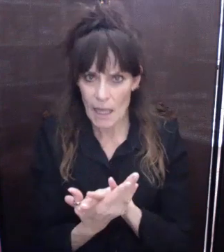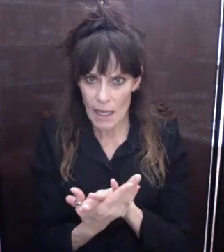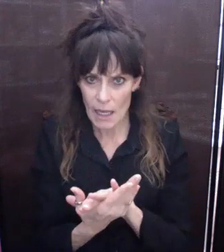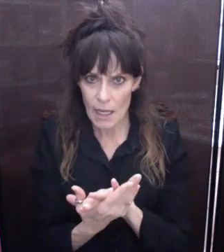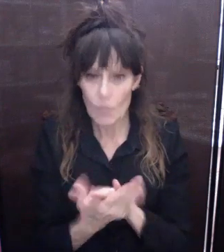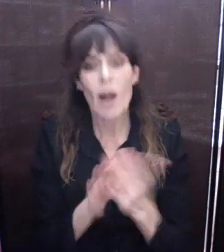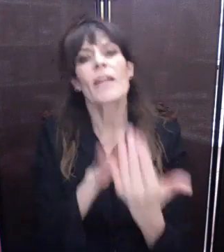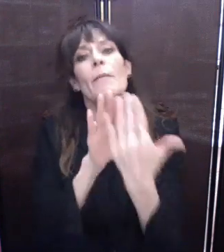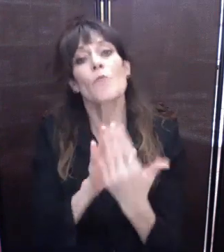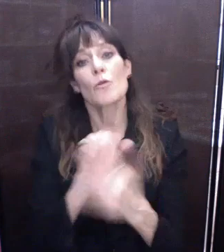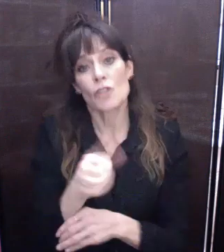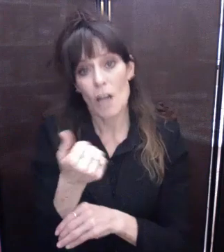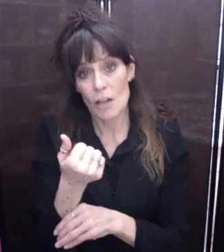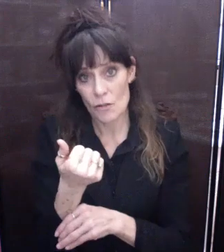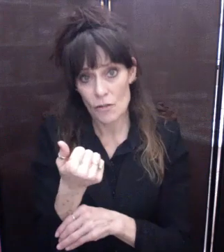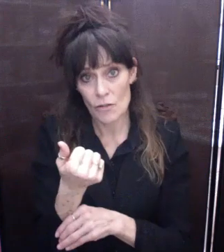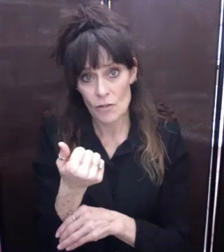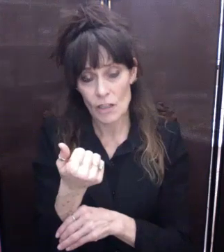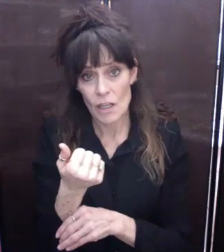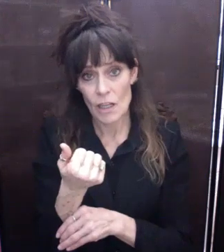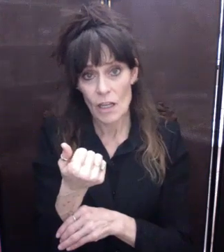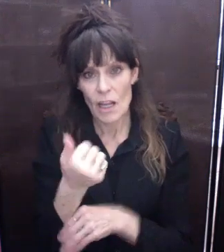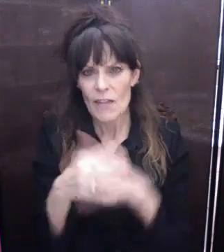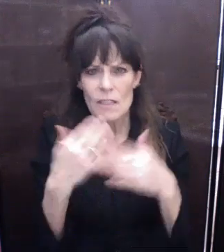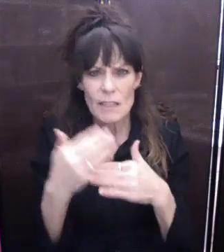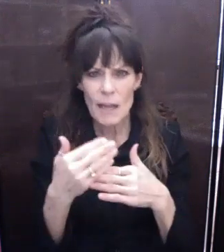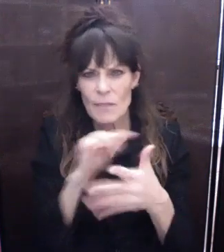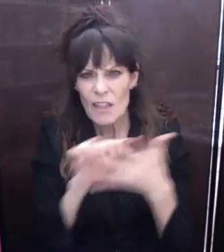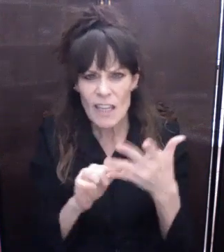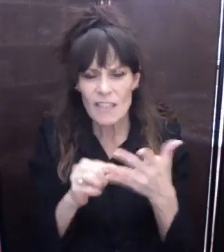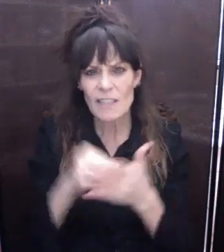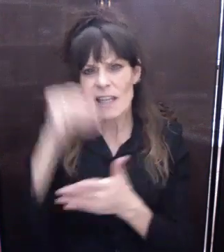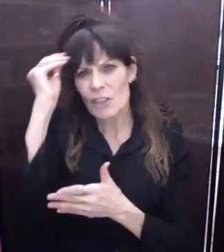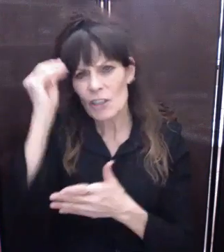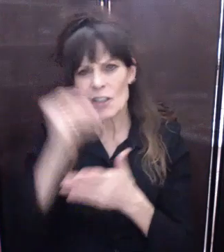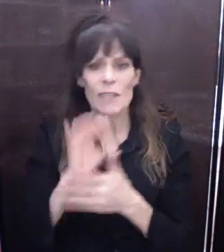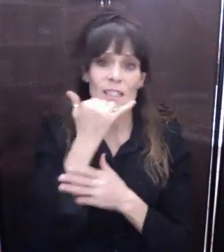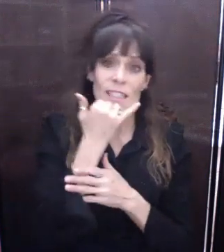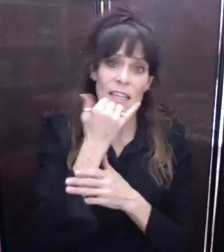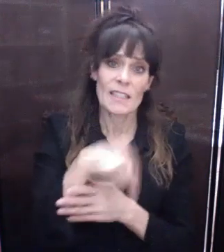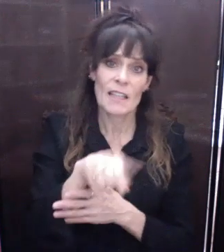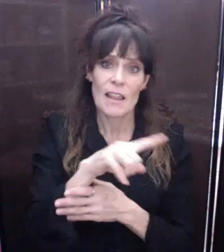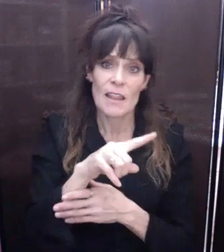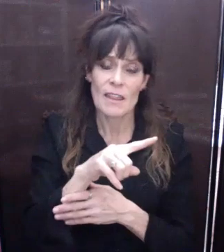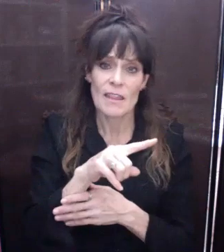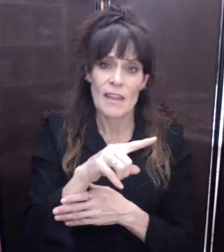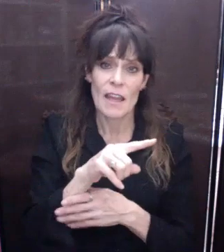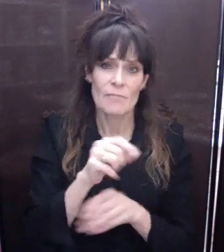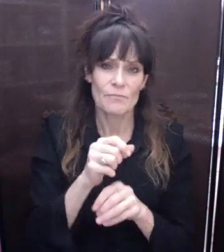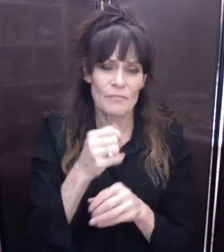approached others, and how the steps, the things they learned, and the mistakes they made in terms of offering that solution to